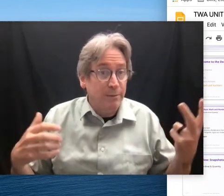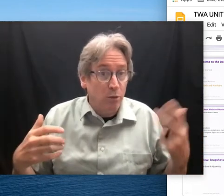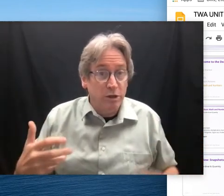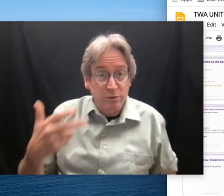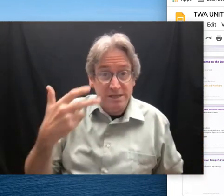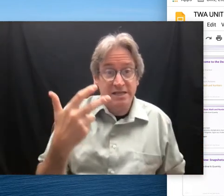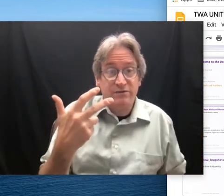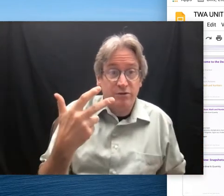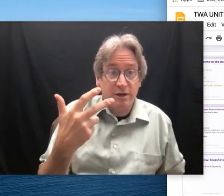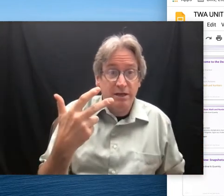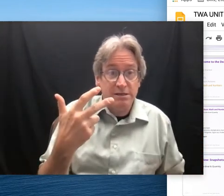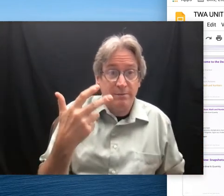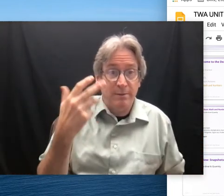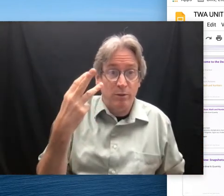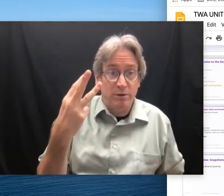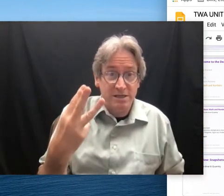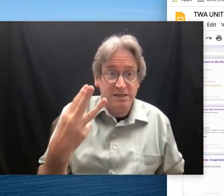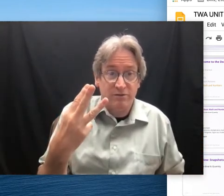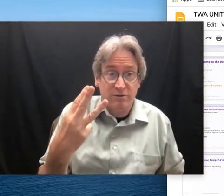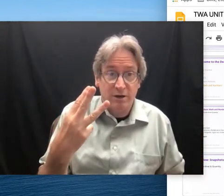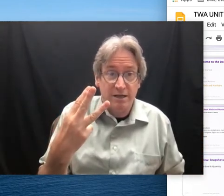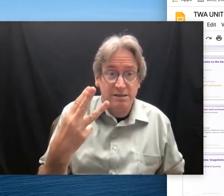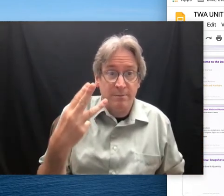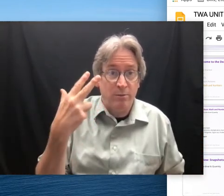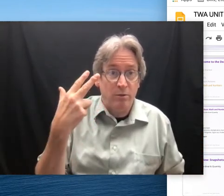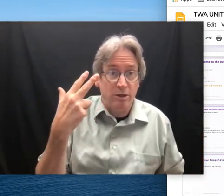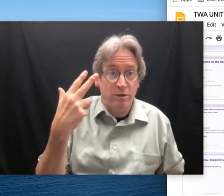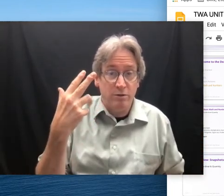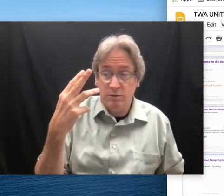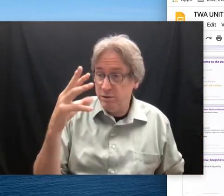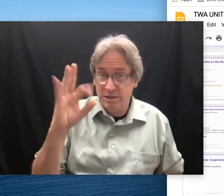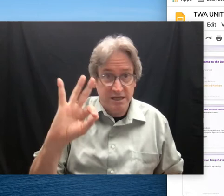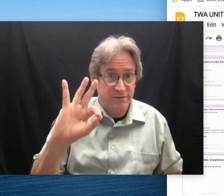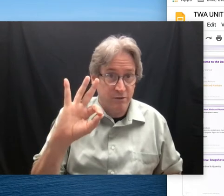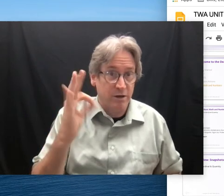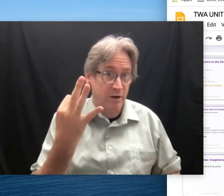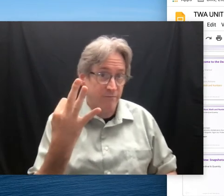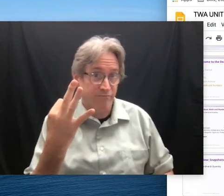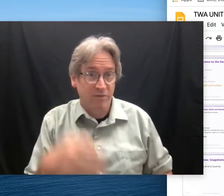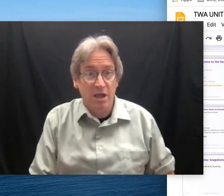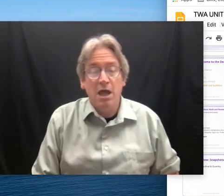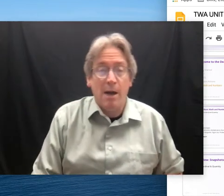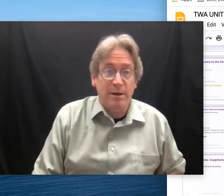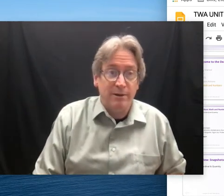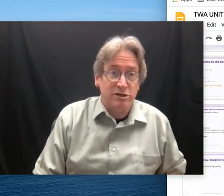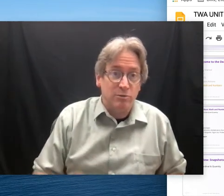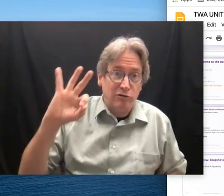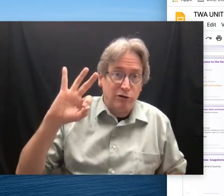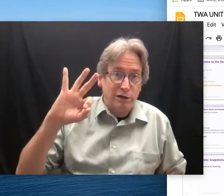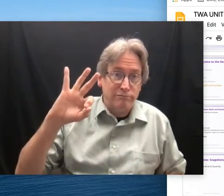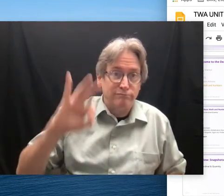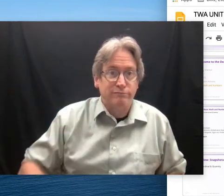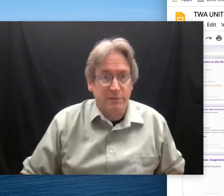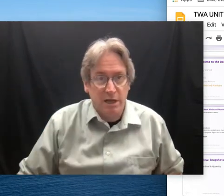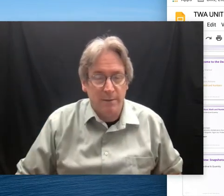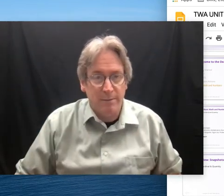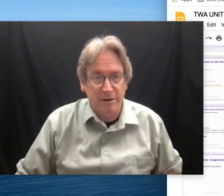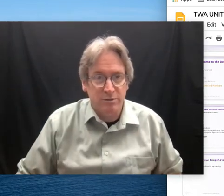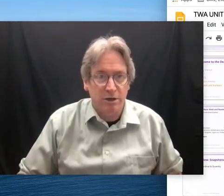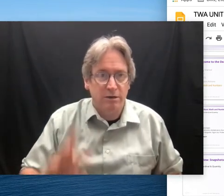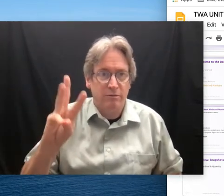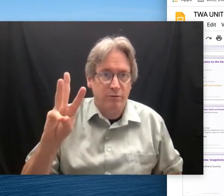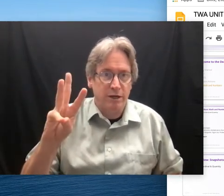some people will use this for 3, some people will use this for 3, and some people will use this for 3, right? How many beers you want? 3. How